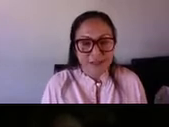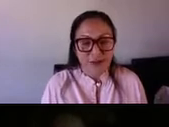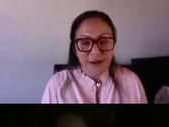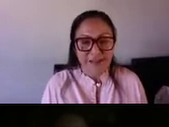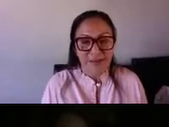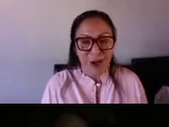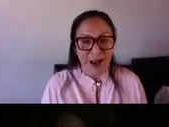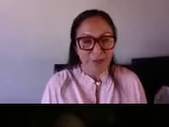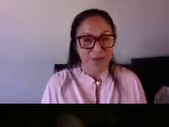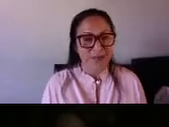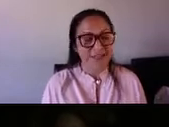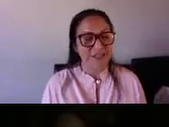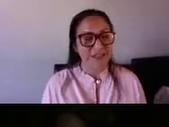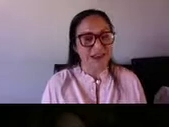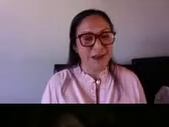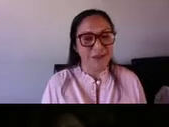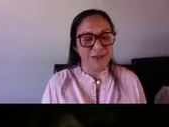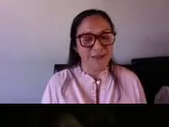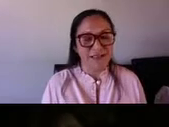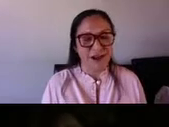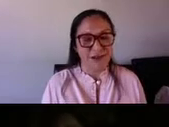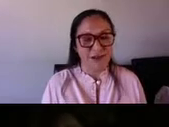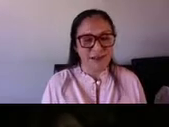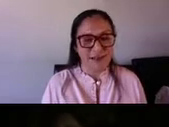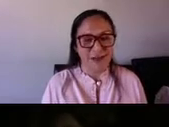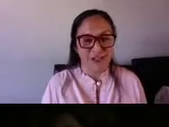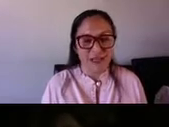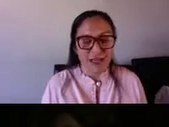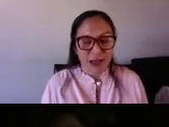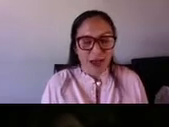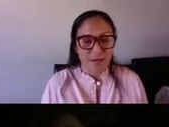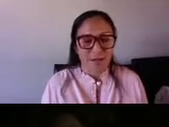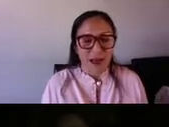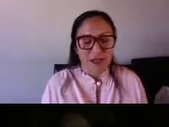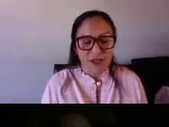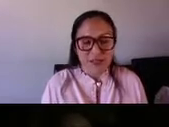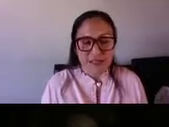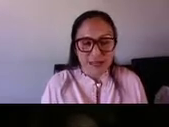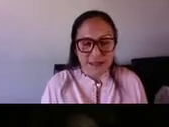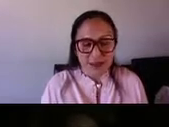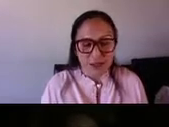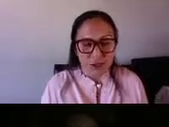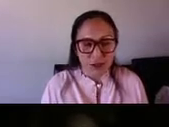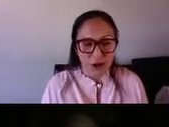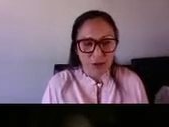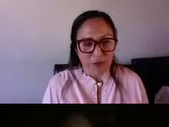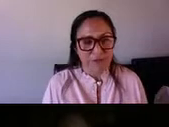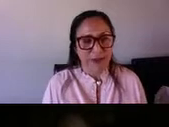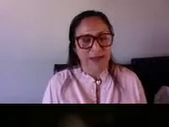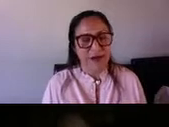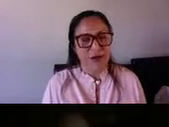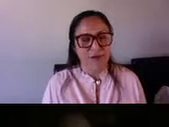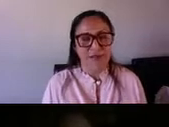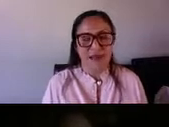I was crazy about why I would be teaching babies and toddlers sign language. I used sign language with all three of